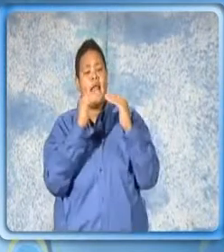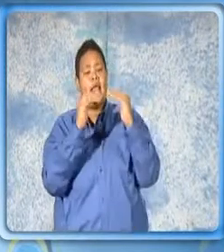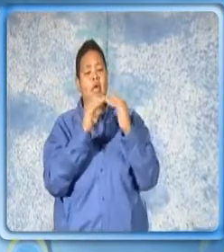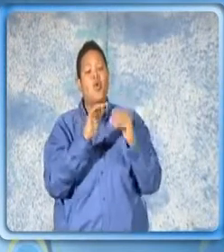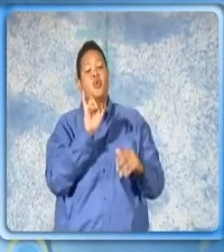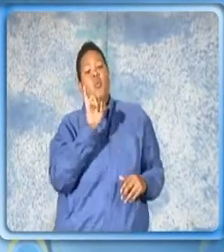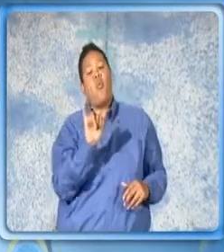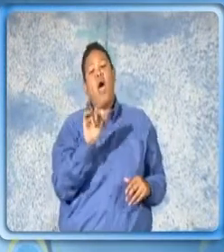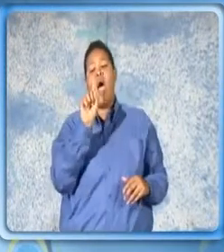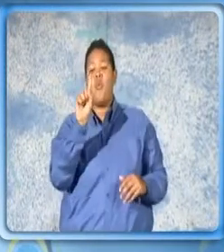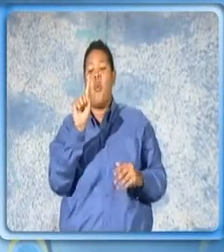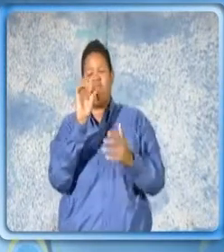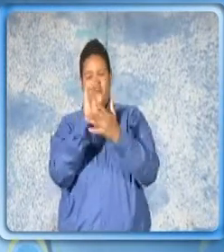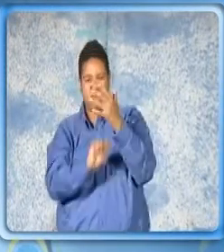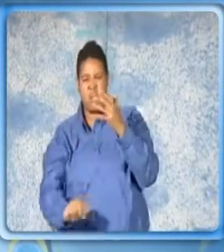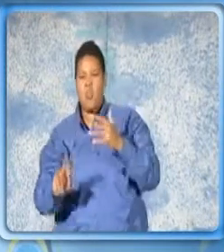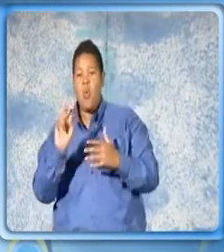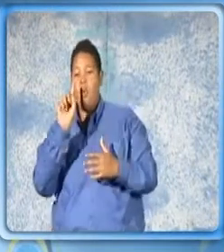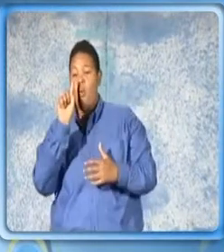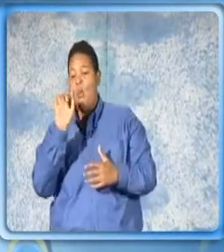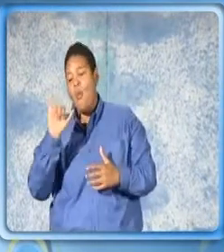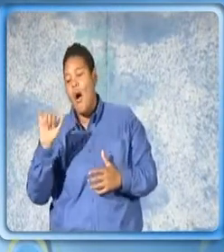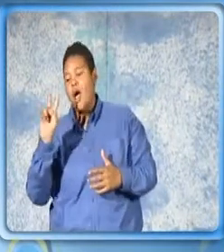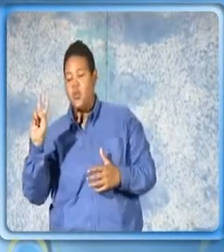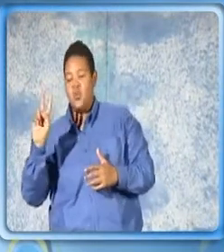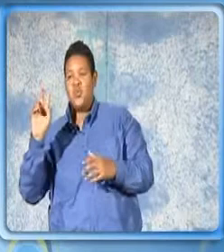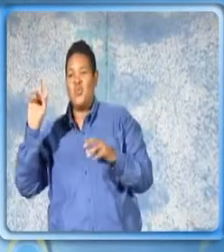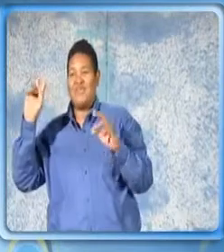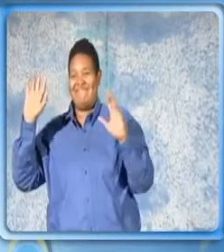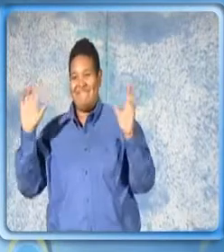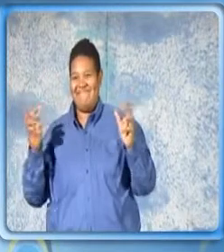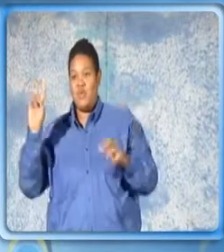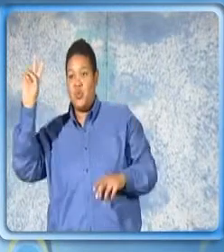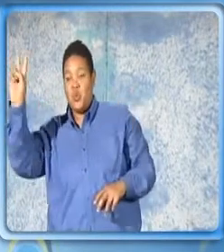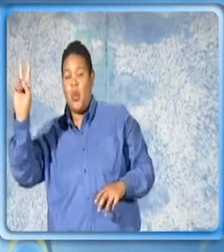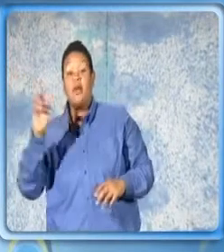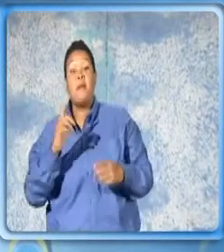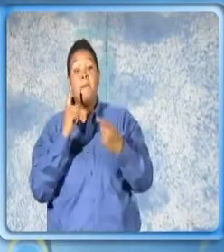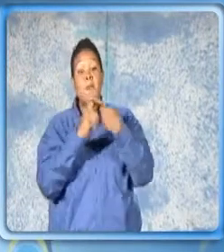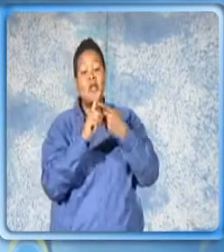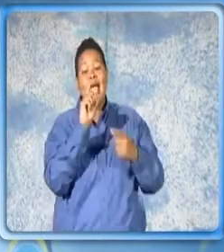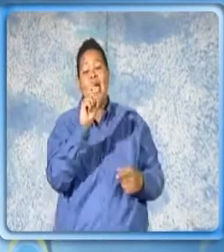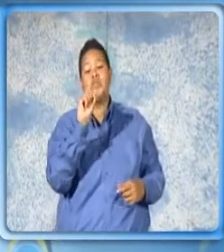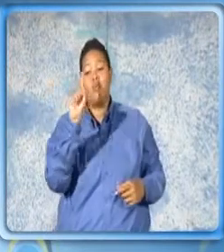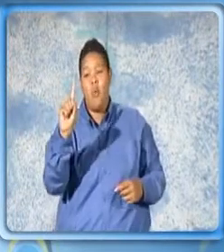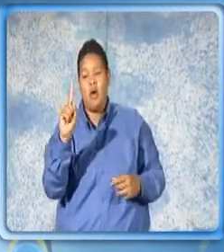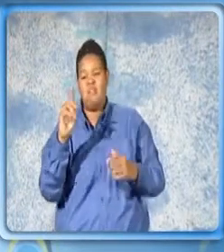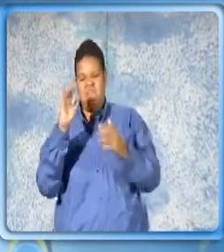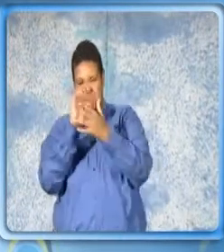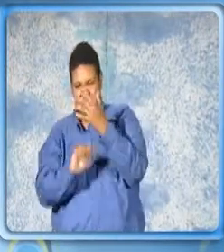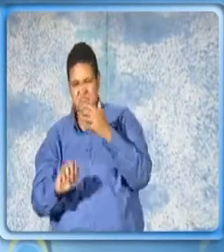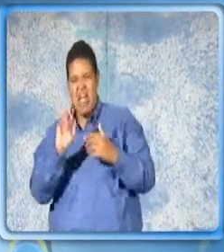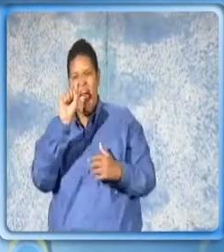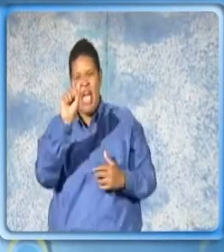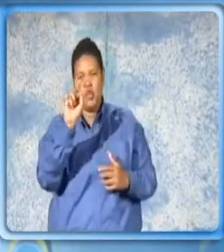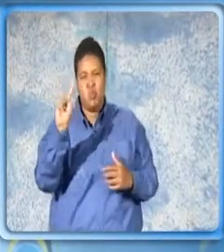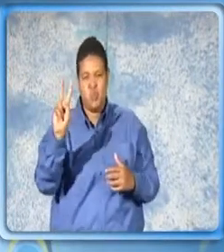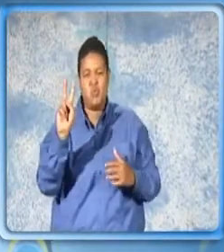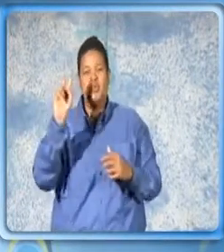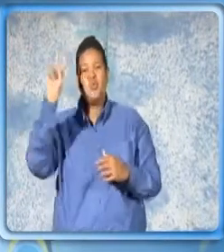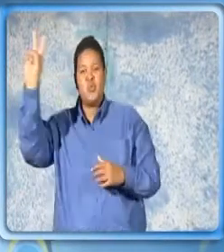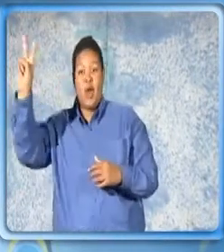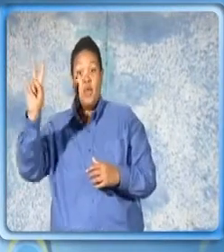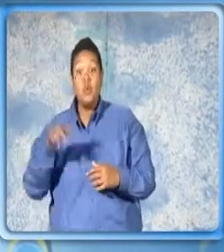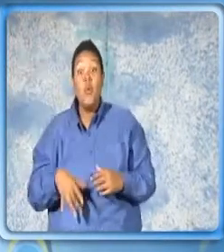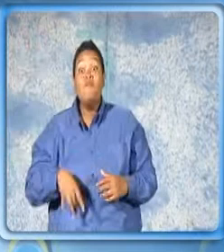y1 minus y2 squared plus x1 minus x2 squared. So of course, to find